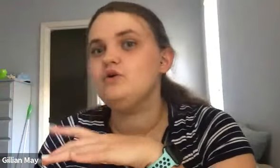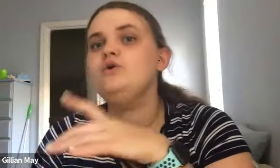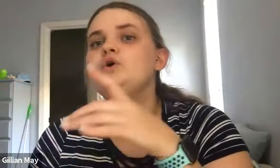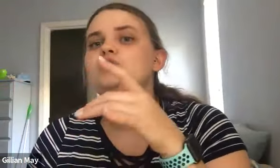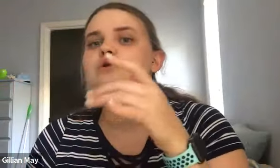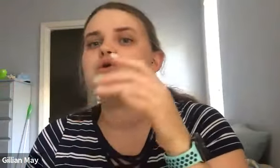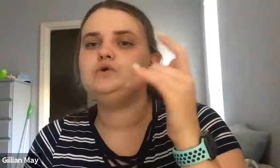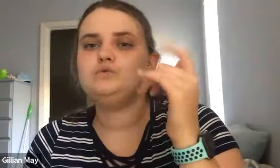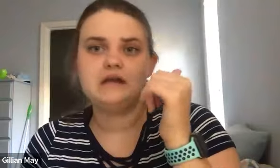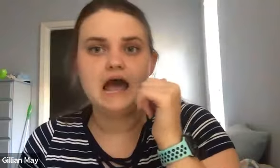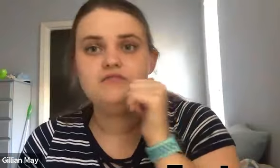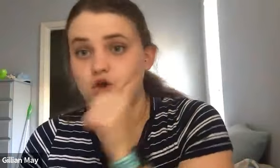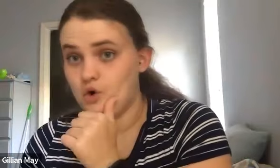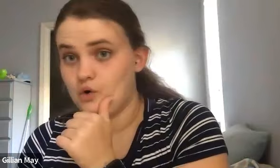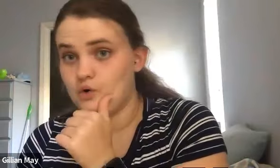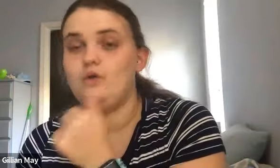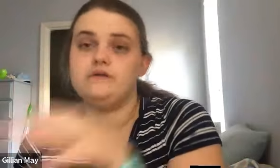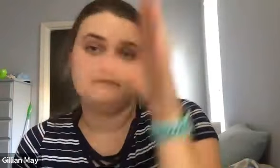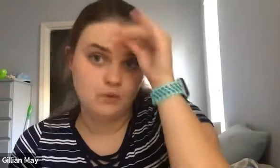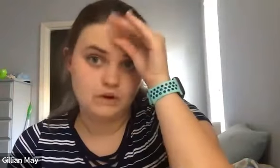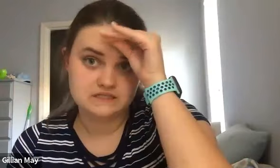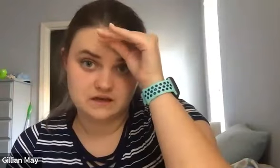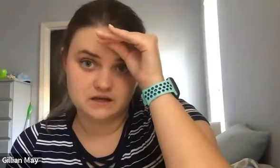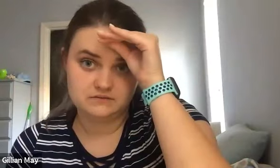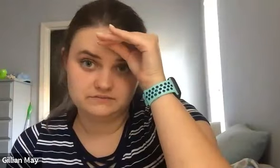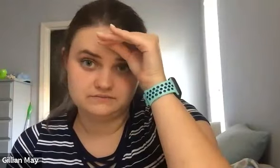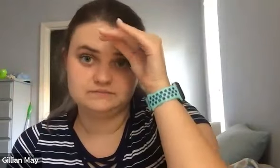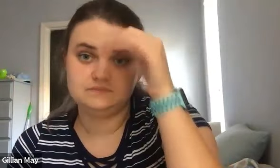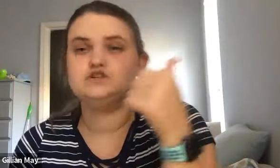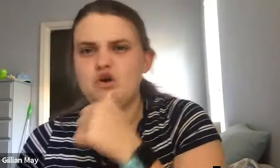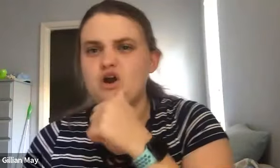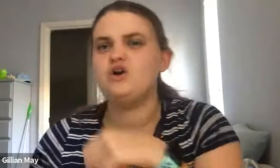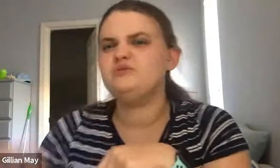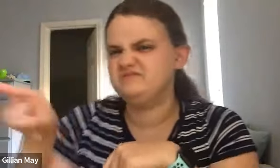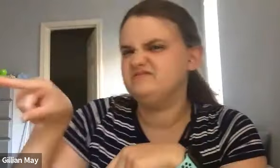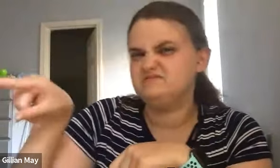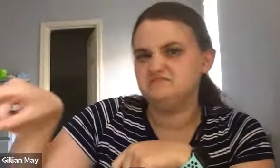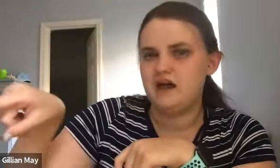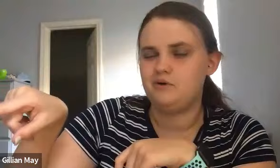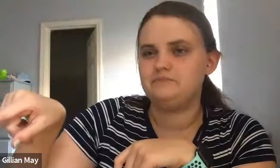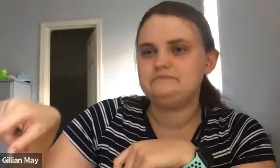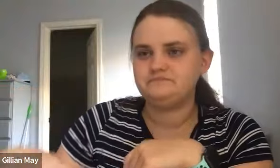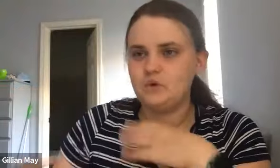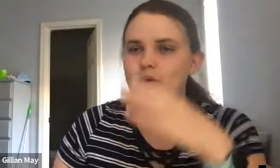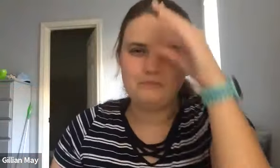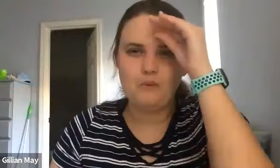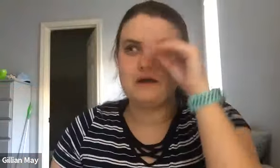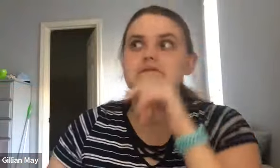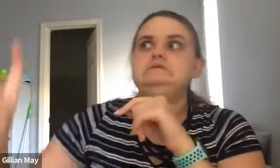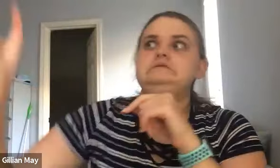girl, you would add the girl or the boy sign. So girl, that one, or boy,